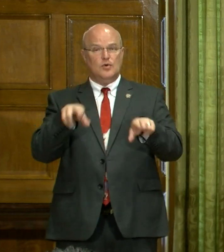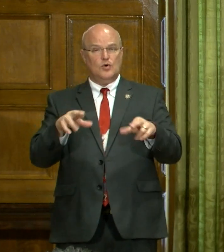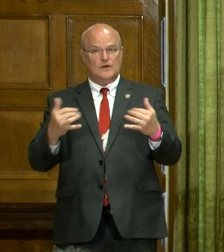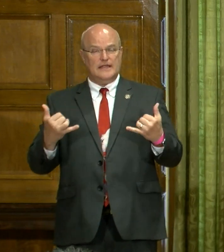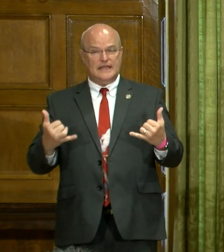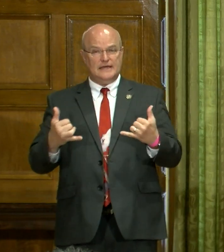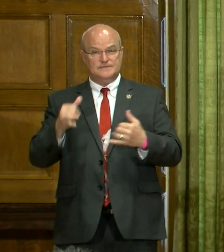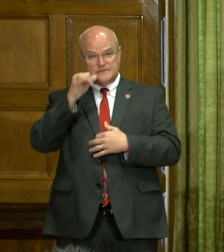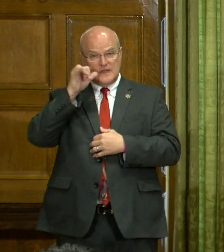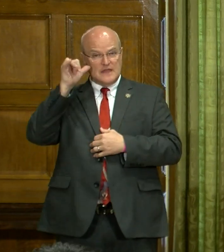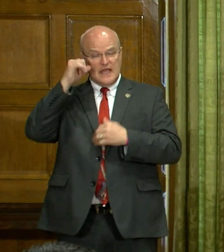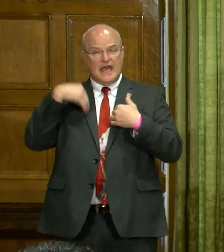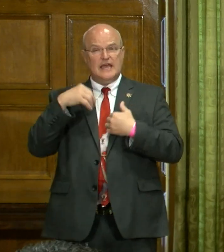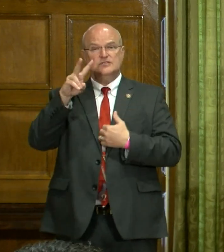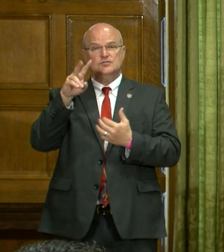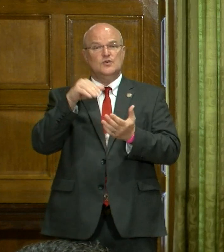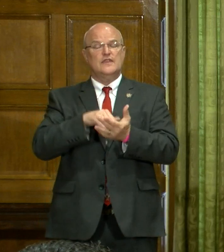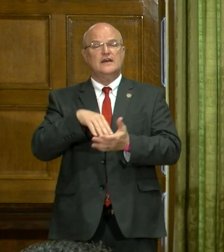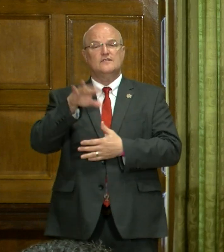report, yesterday we had